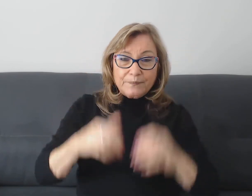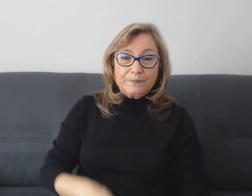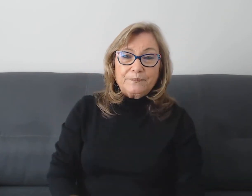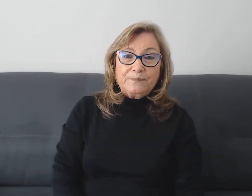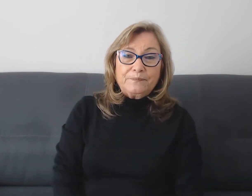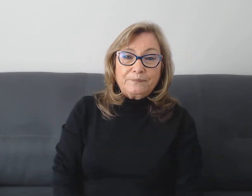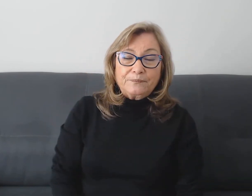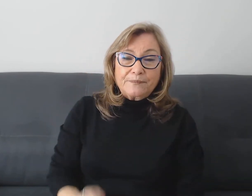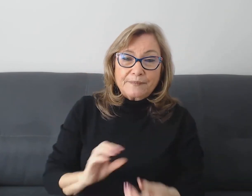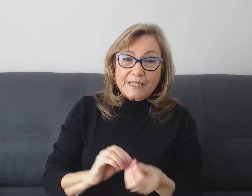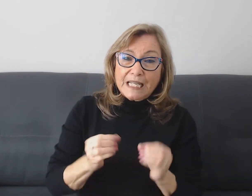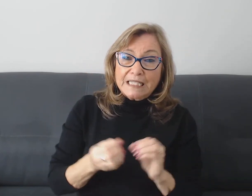Number